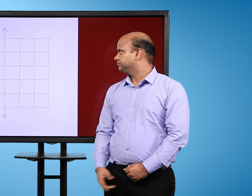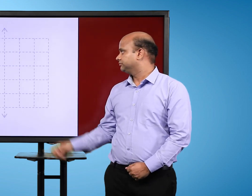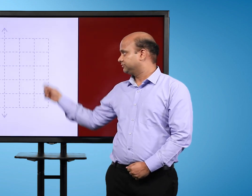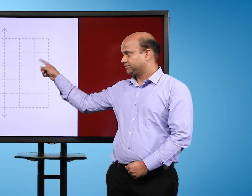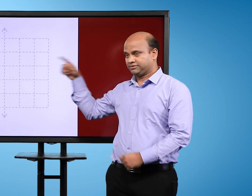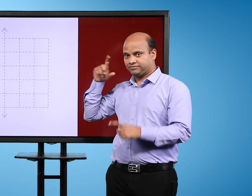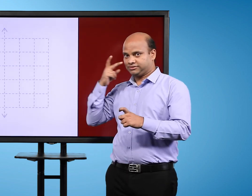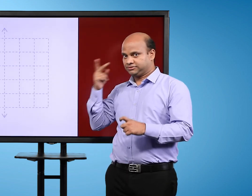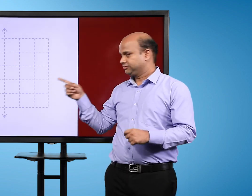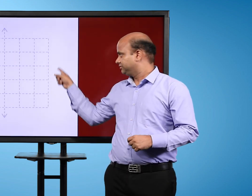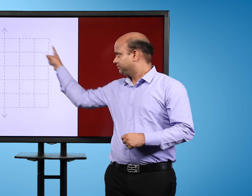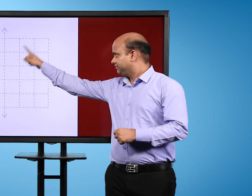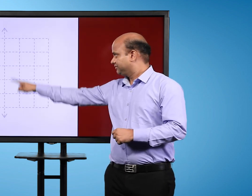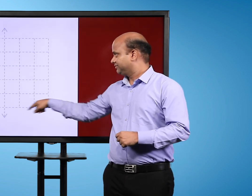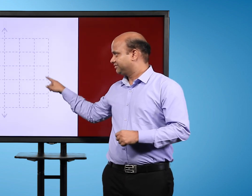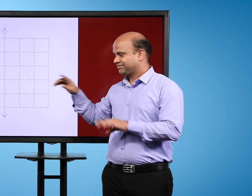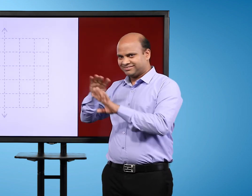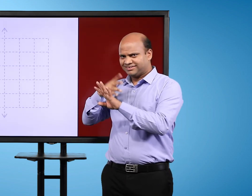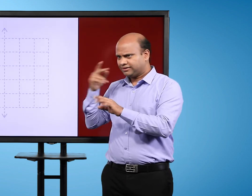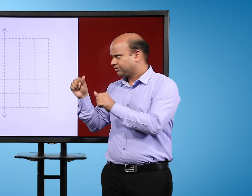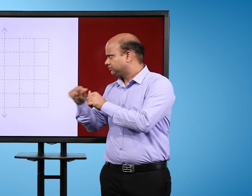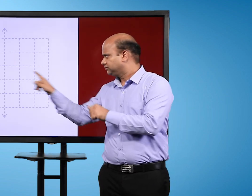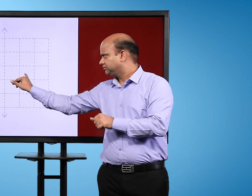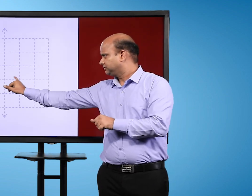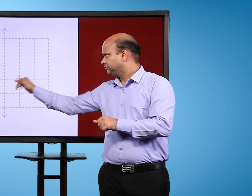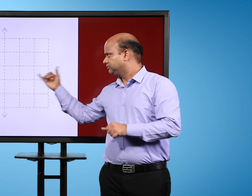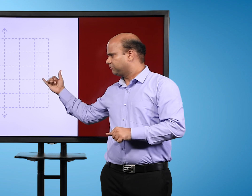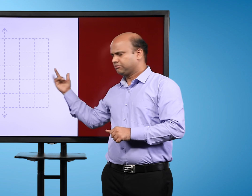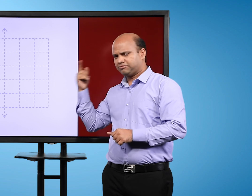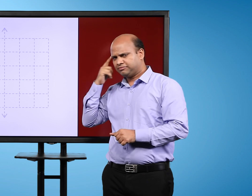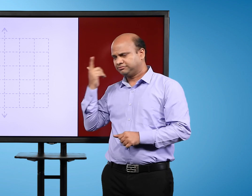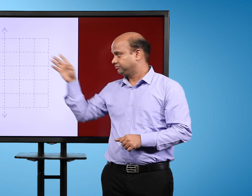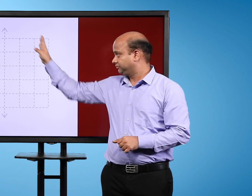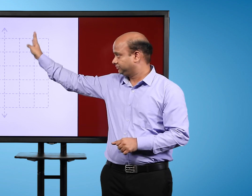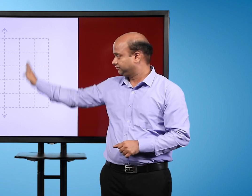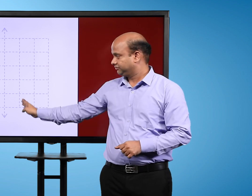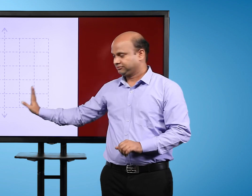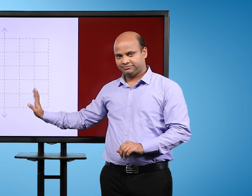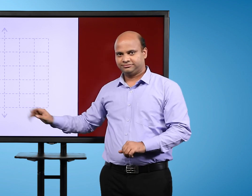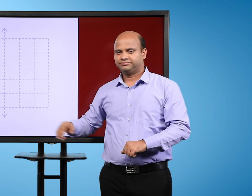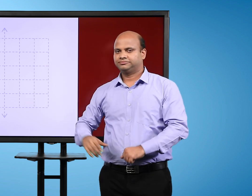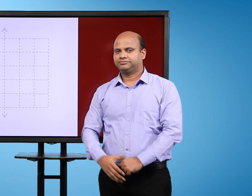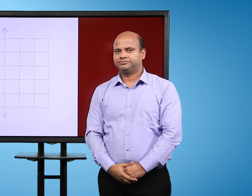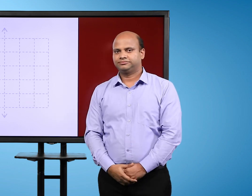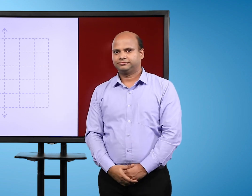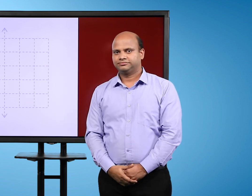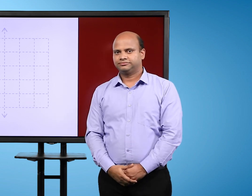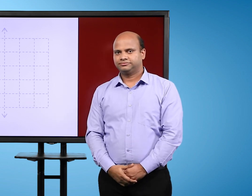We have two different figures of letters A and B given here on squared paper, with lines of symmetry